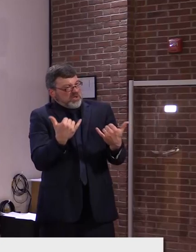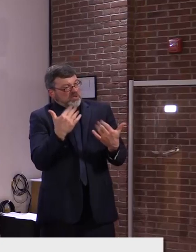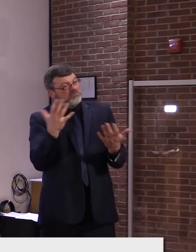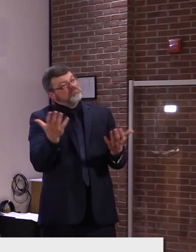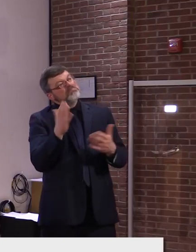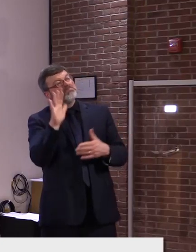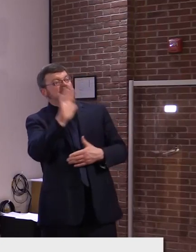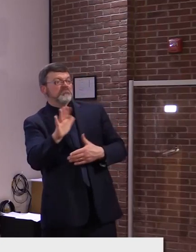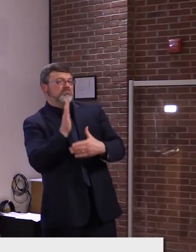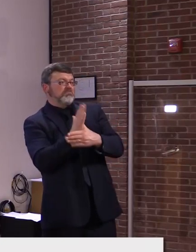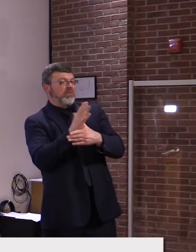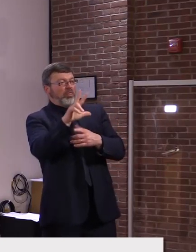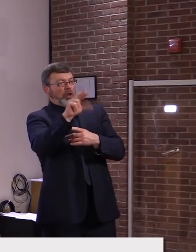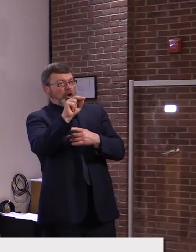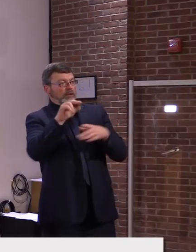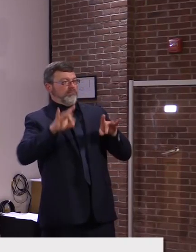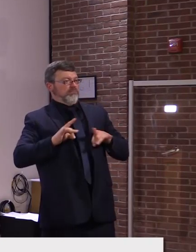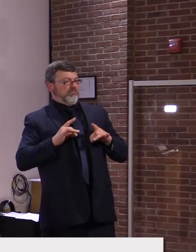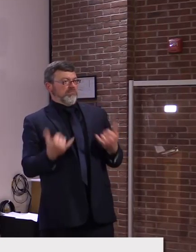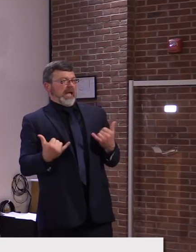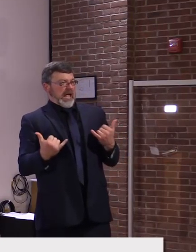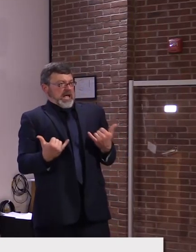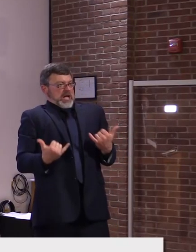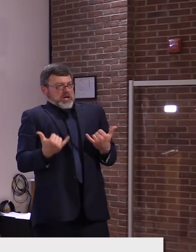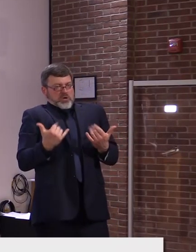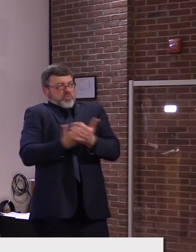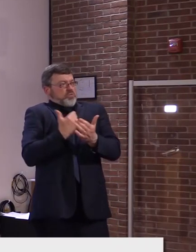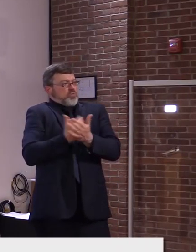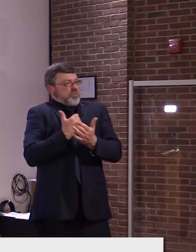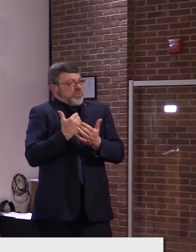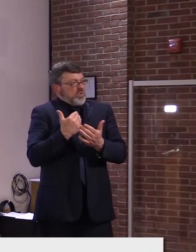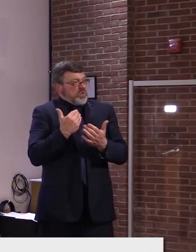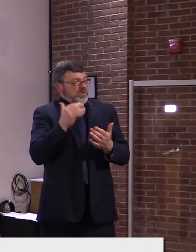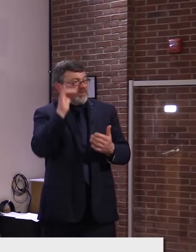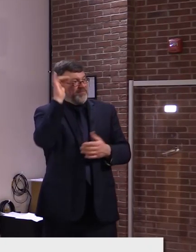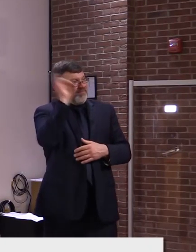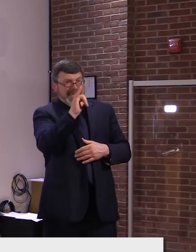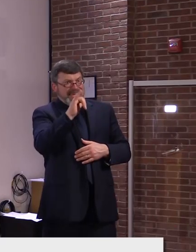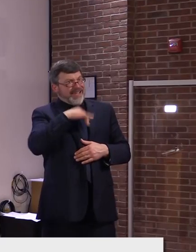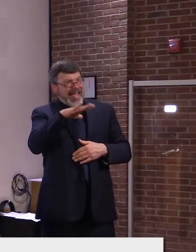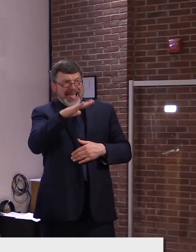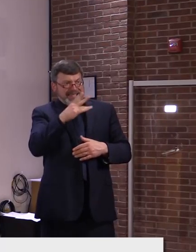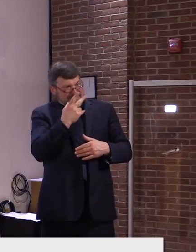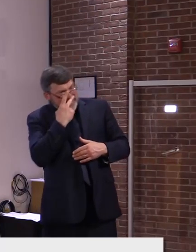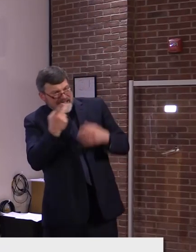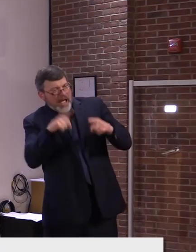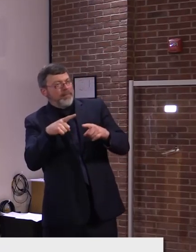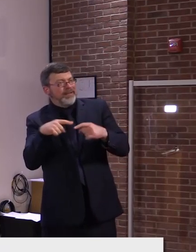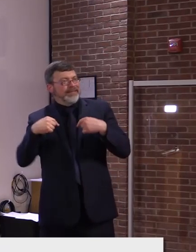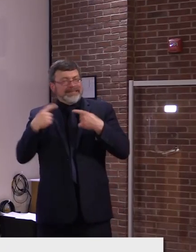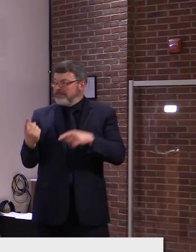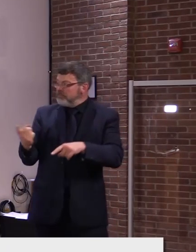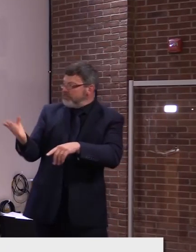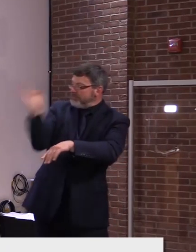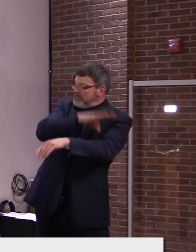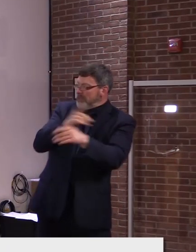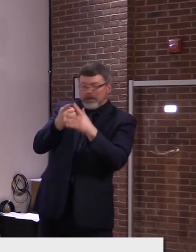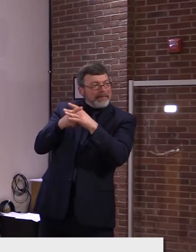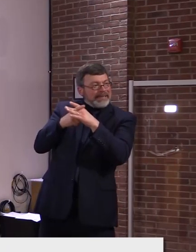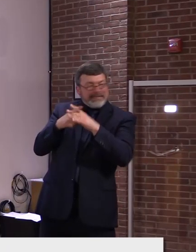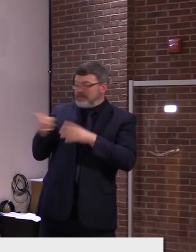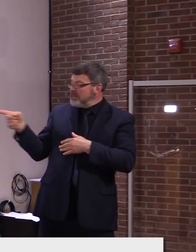seen since way back here in the pandemic. On the next slide, just to get a sense of the number